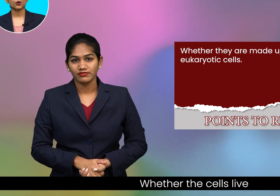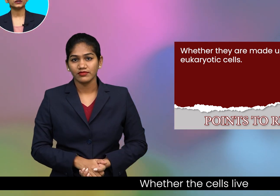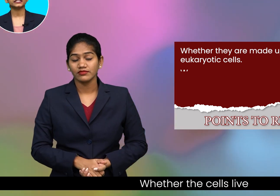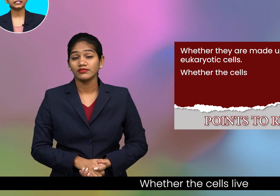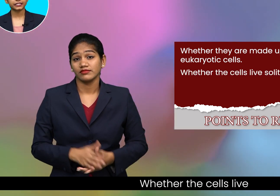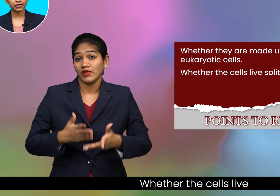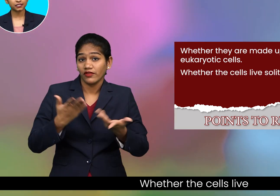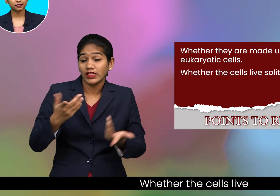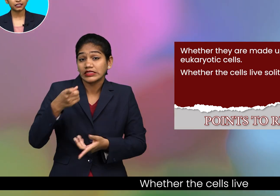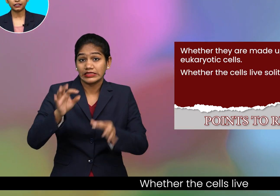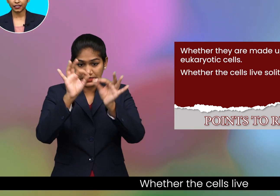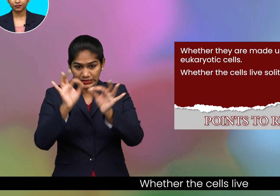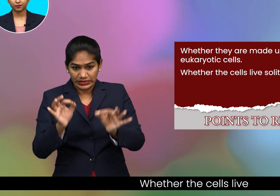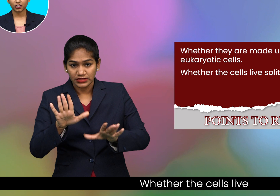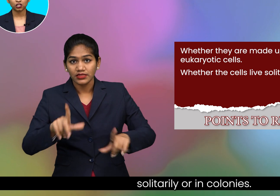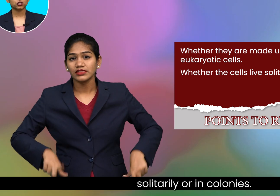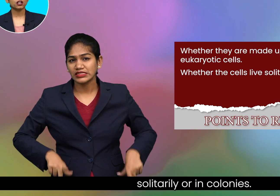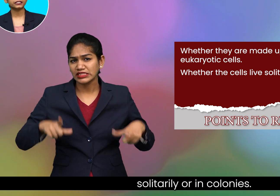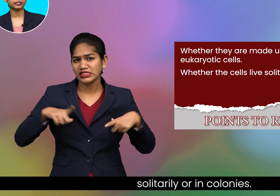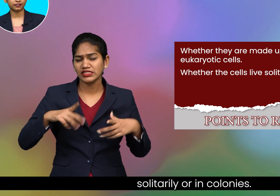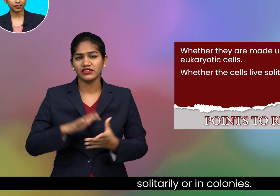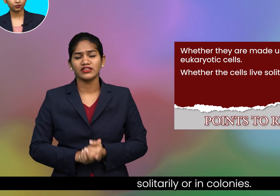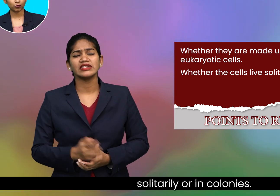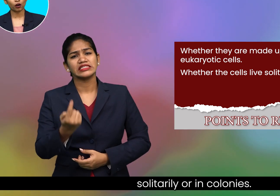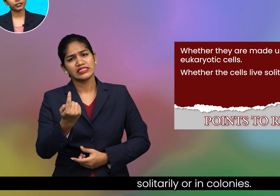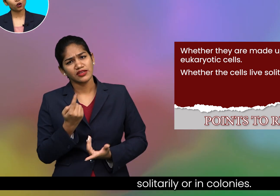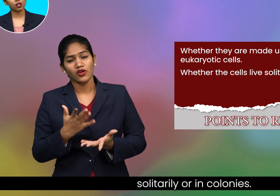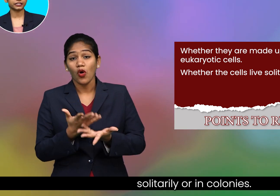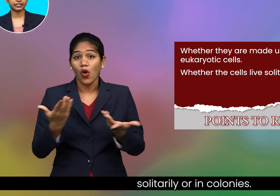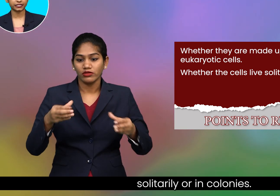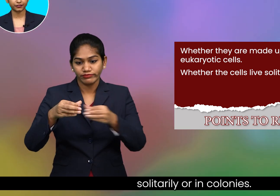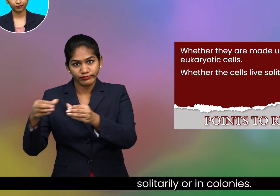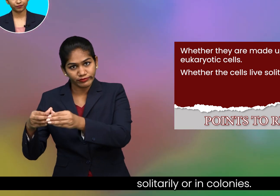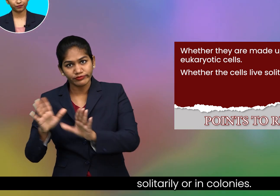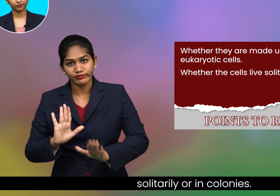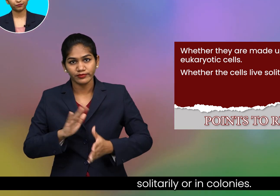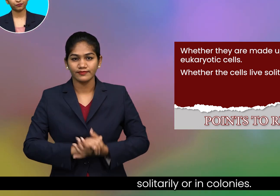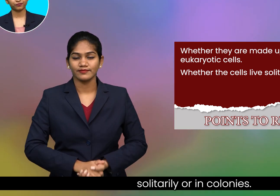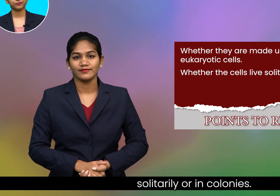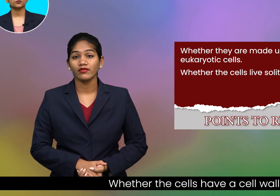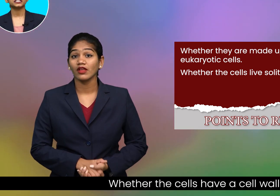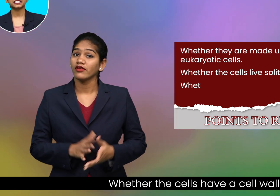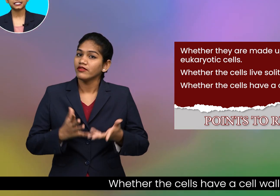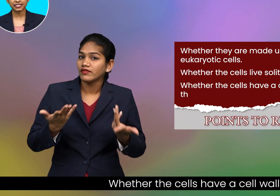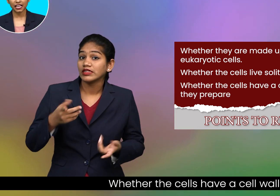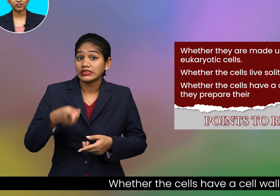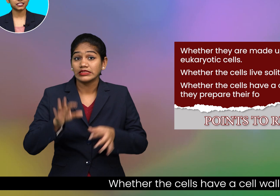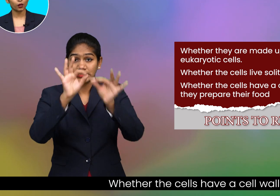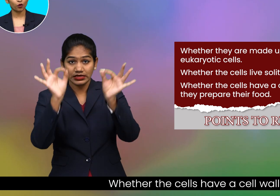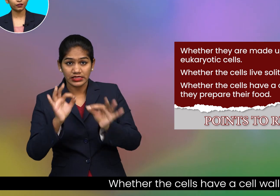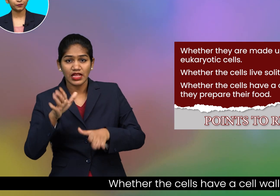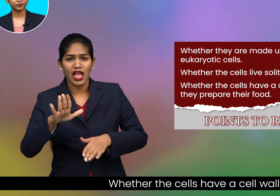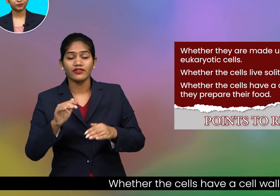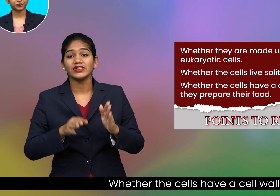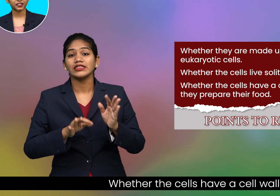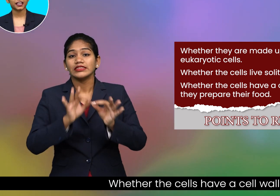Whether the cells live solitarily or in colonies. Whether the cells have a